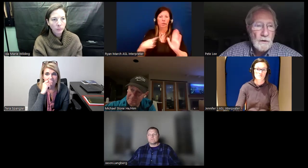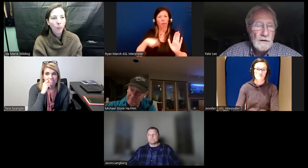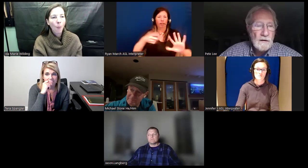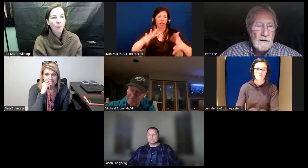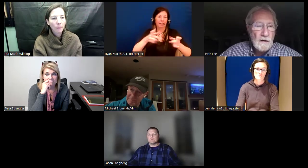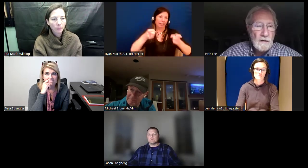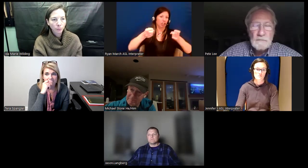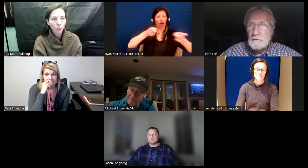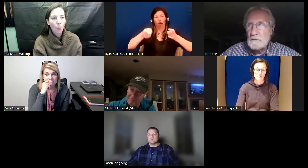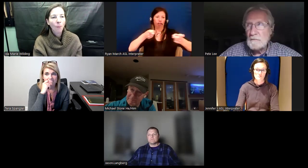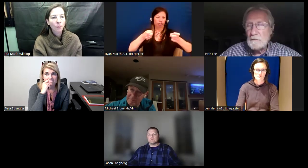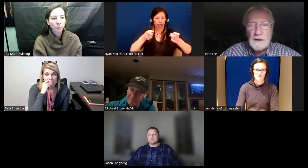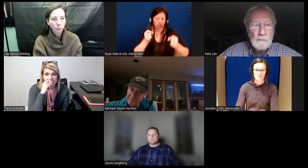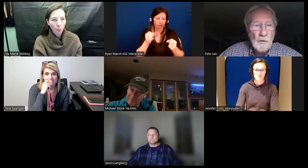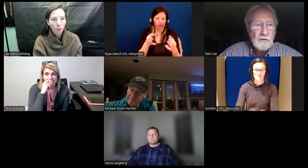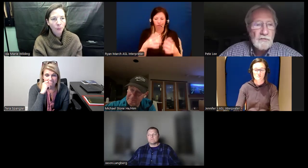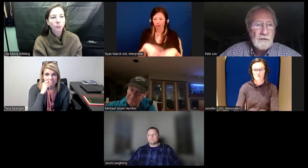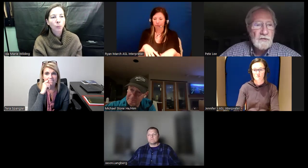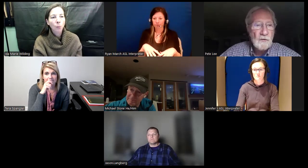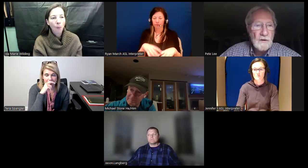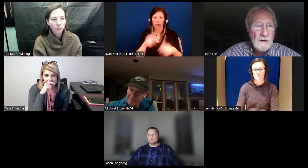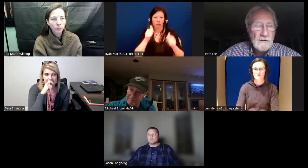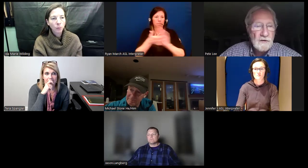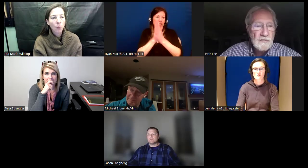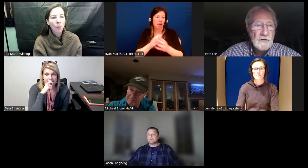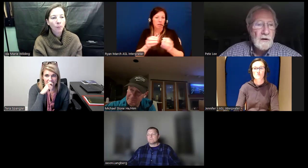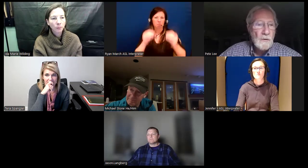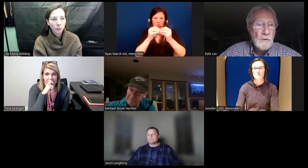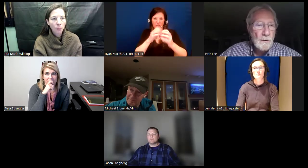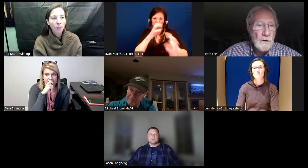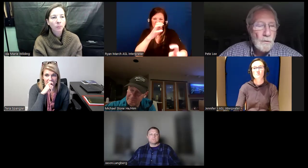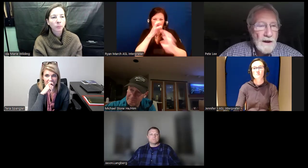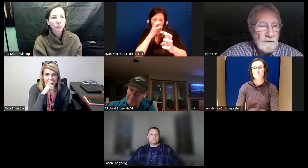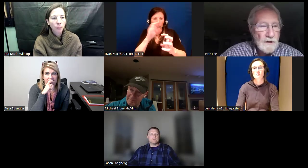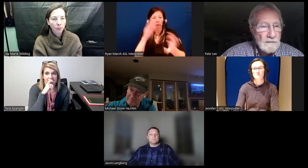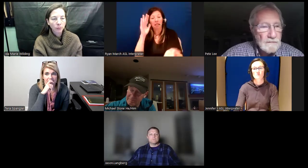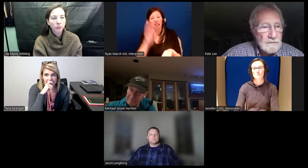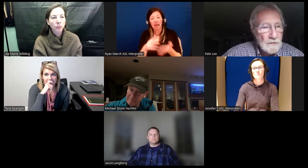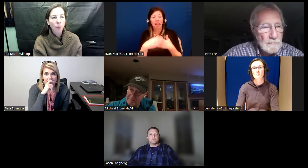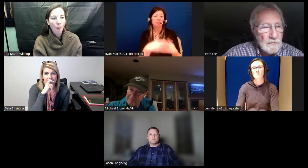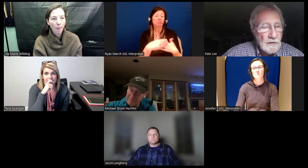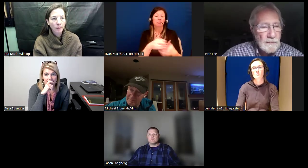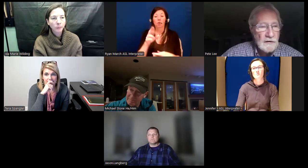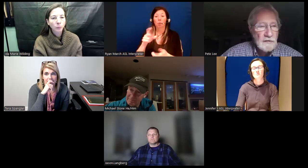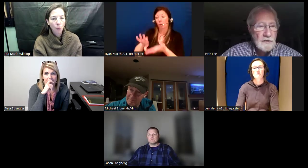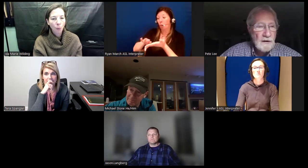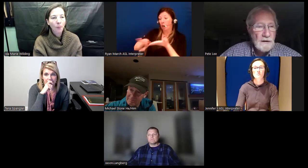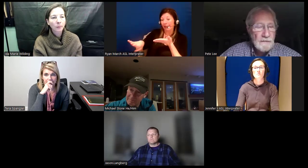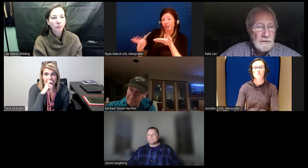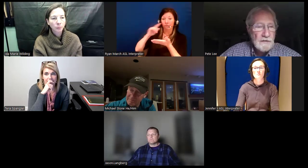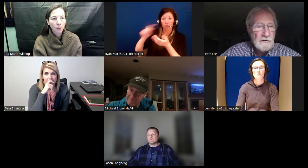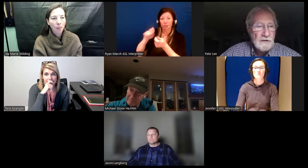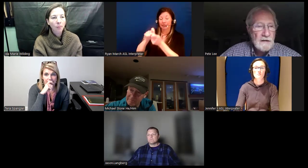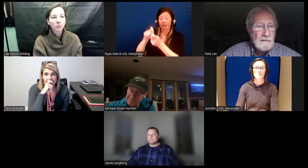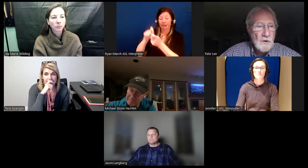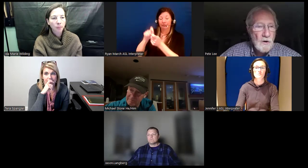whether we make it more stringent or less stringent, whether we waive it for circumstances. If